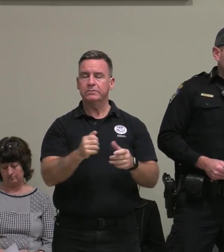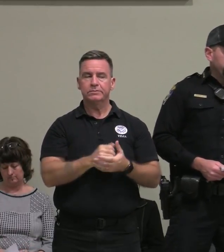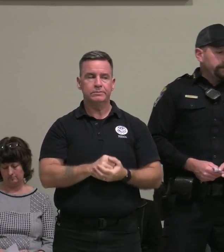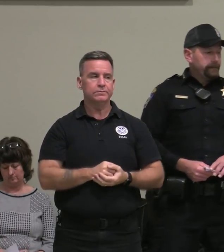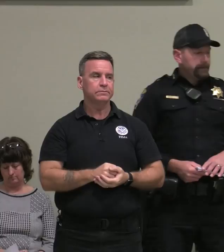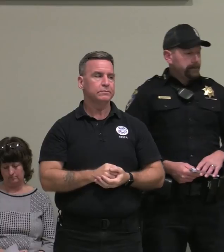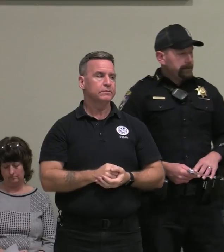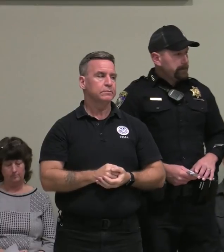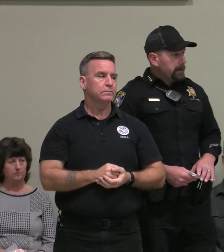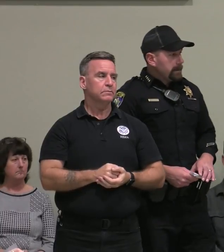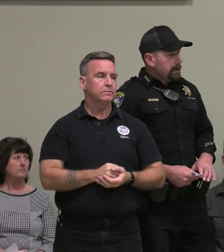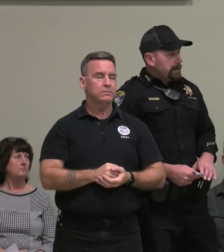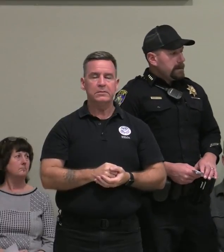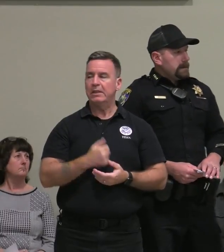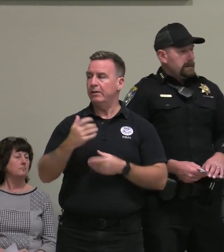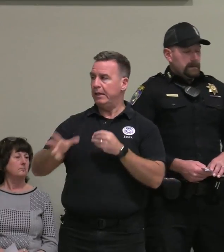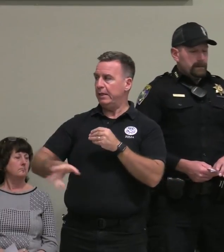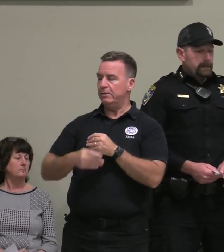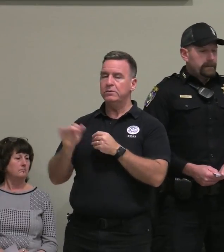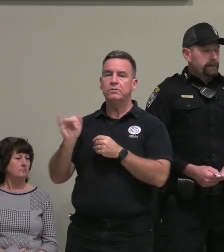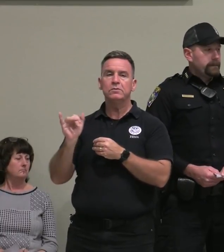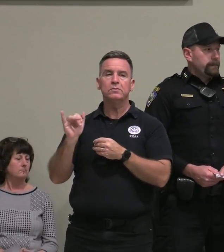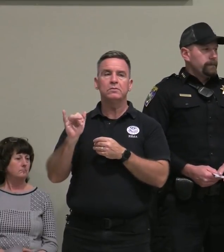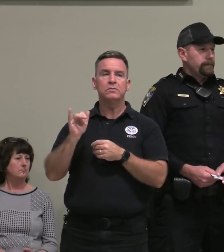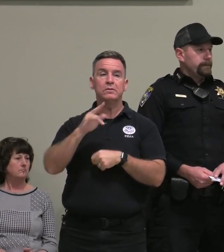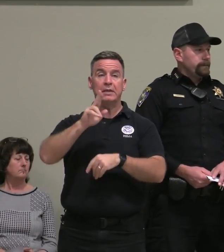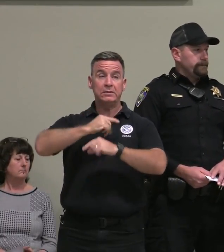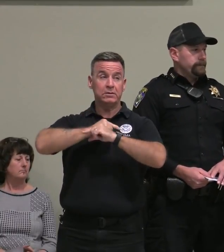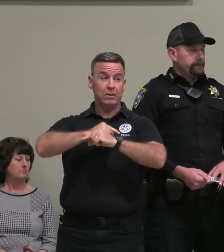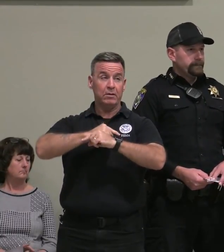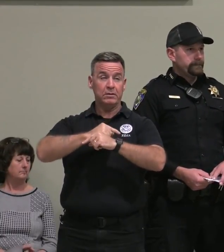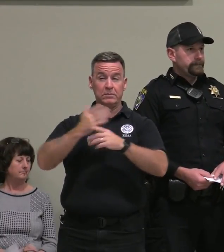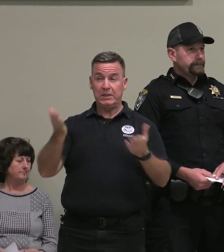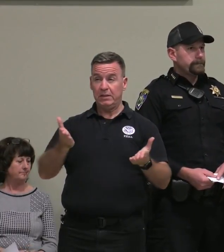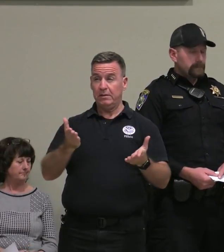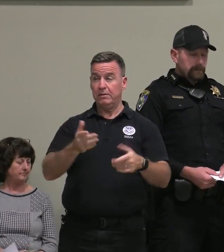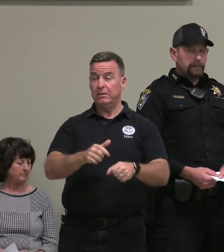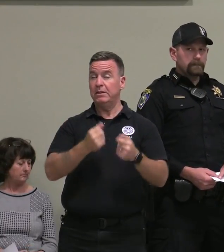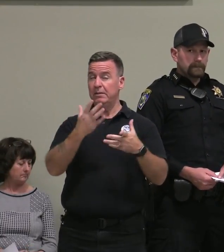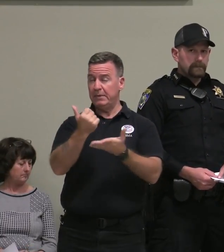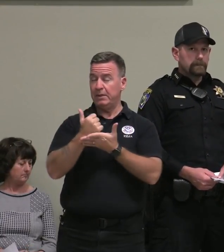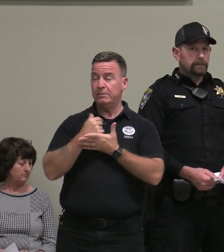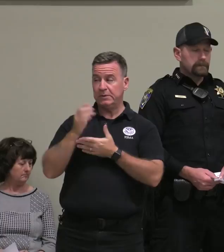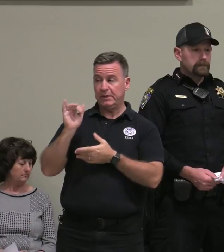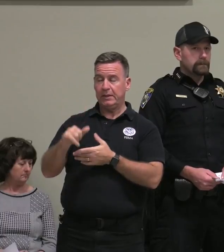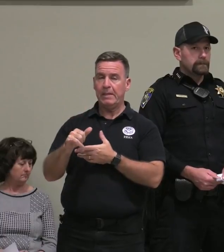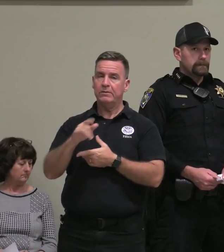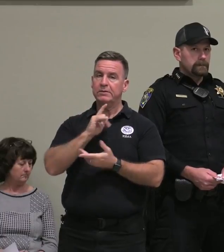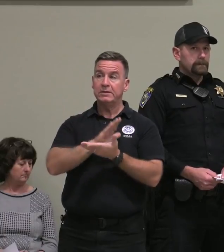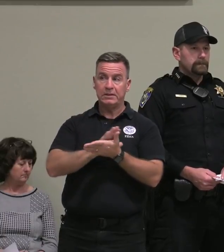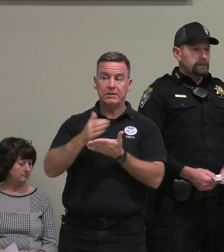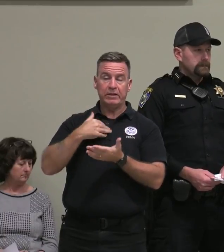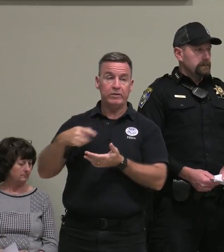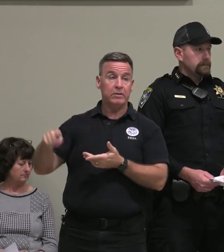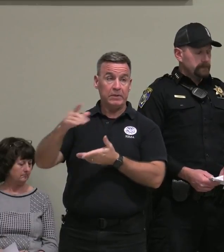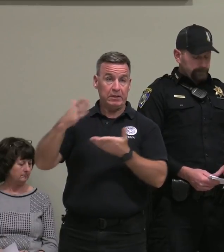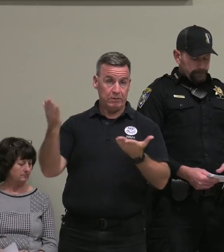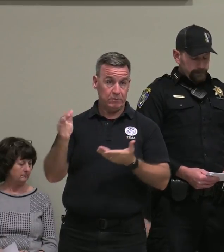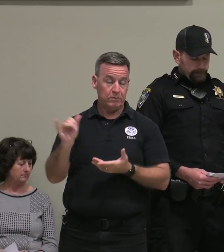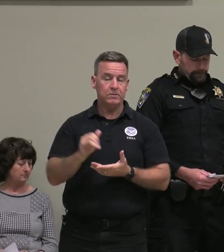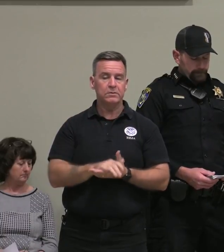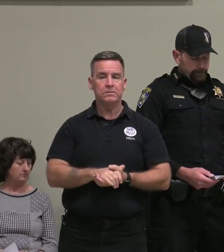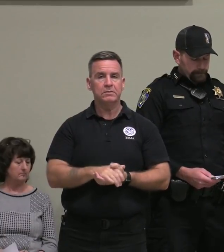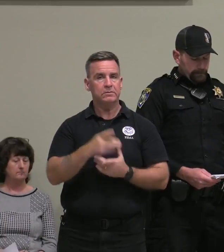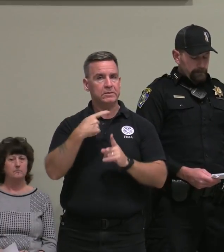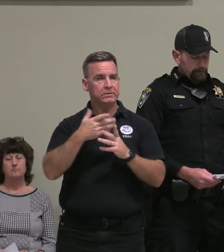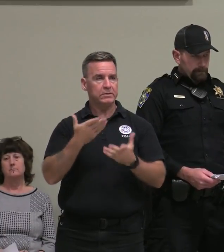reiterate that. And I'll add too, the National Guard has been here a lot and they've been helping us with that too and it's been nice to have those guys here as well. So